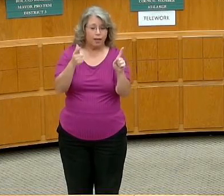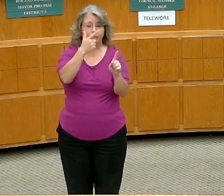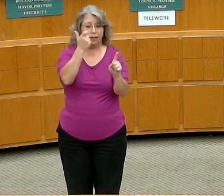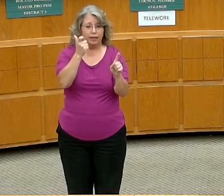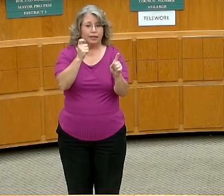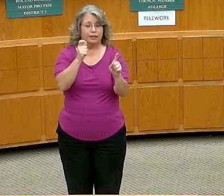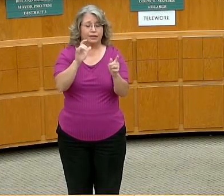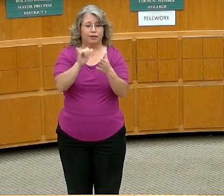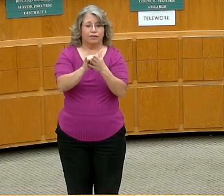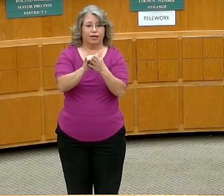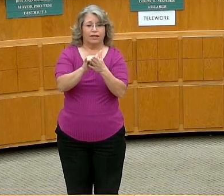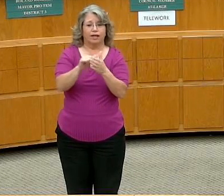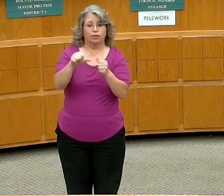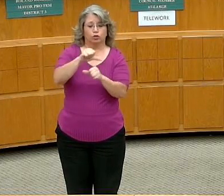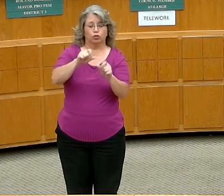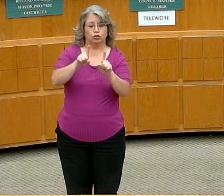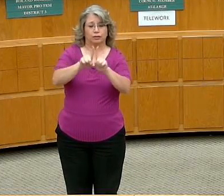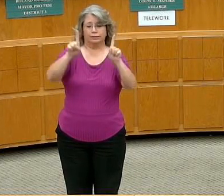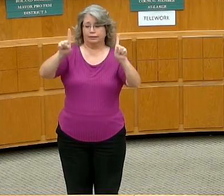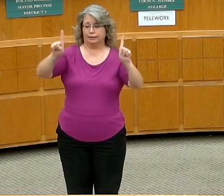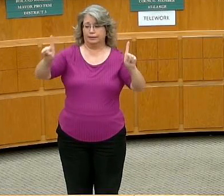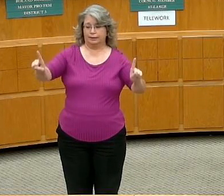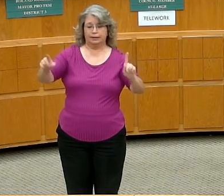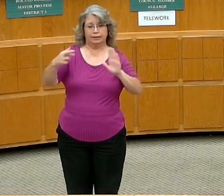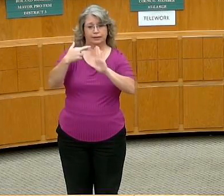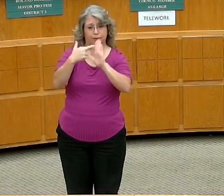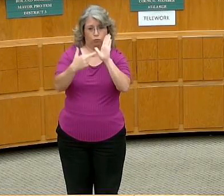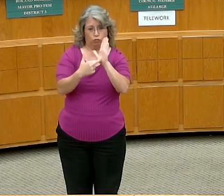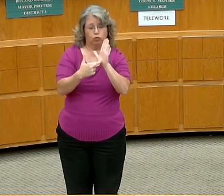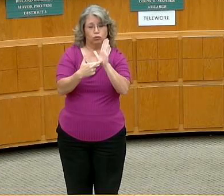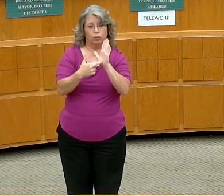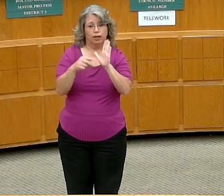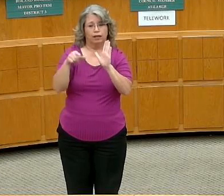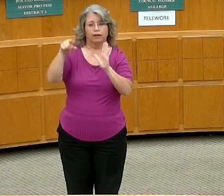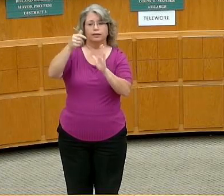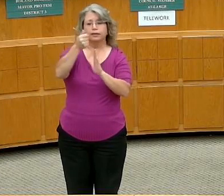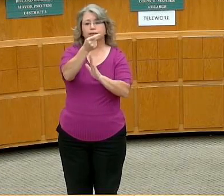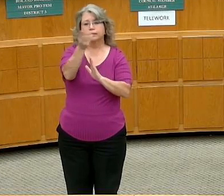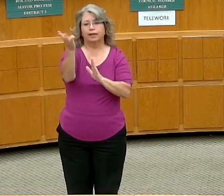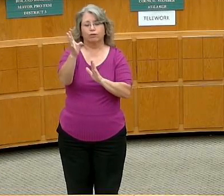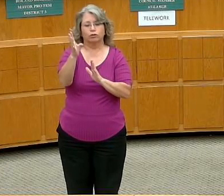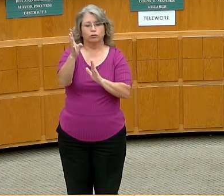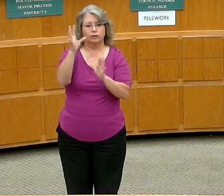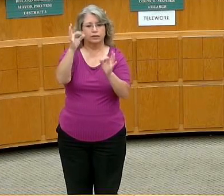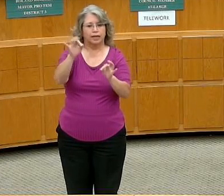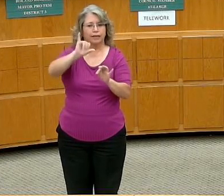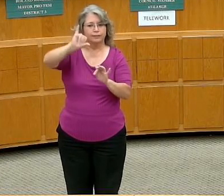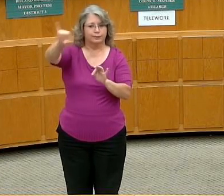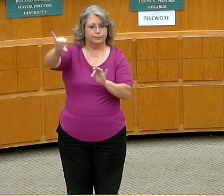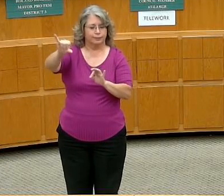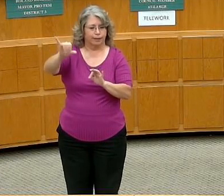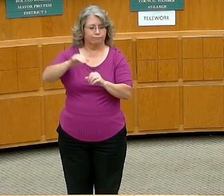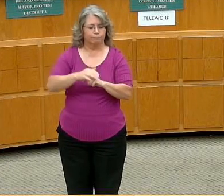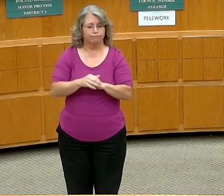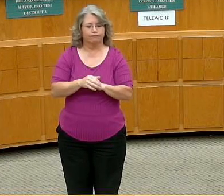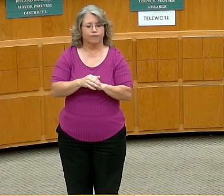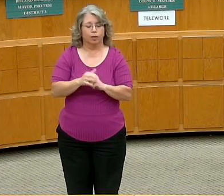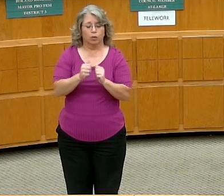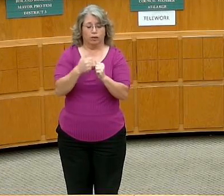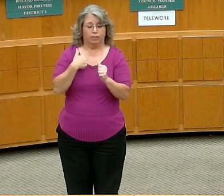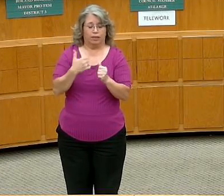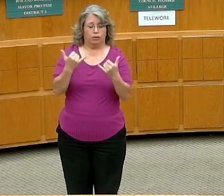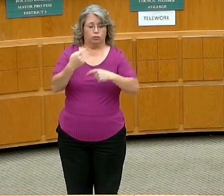stay-at-home and the social distancing, they chose not to come to today's event. With me today is Dr. Philippe